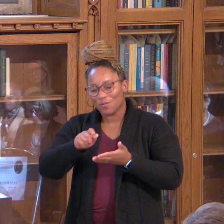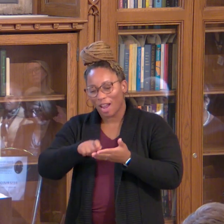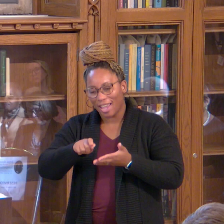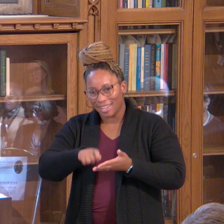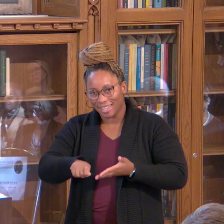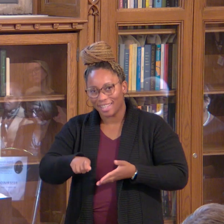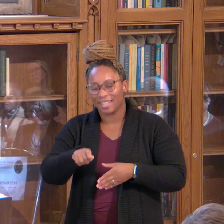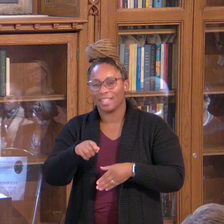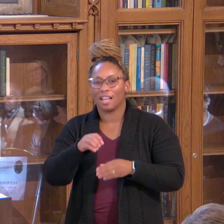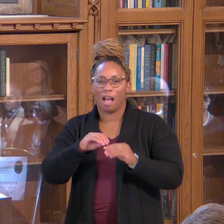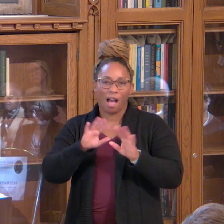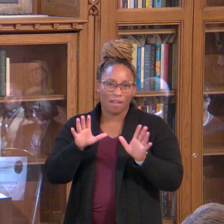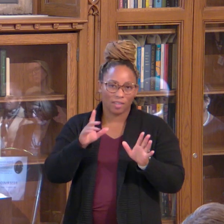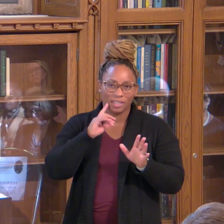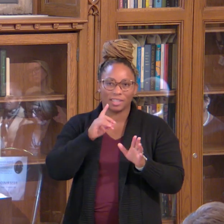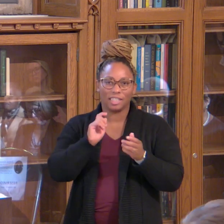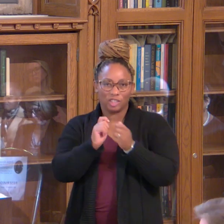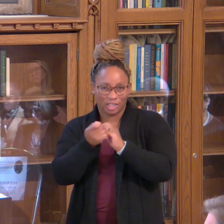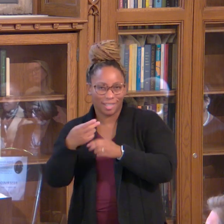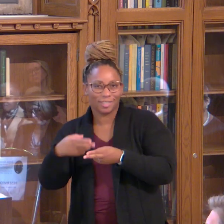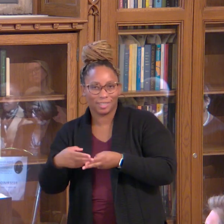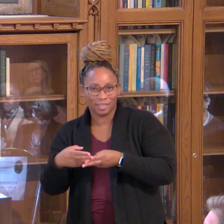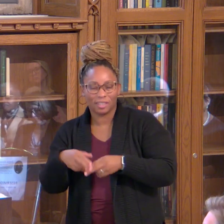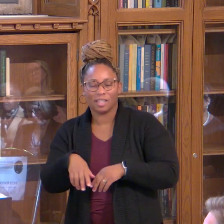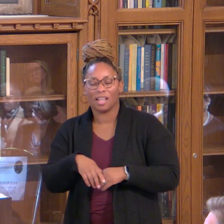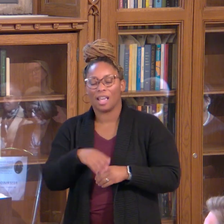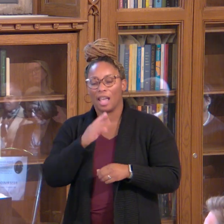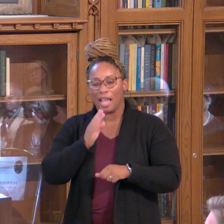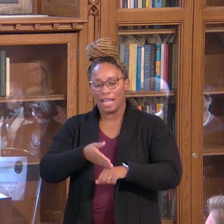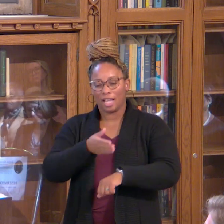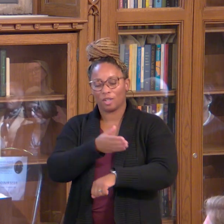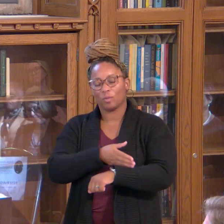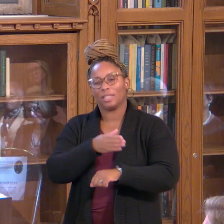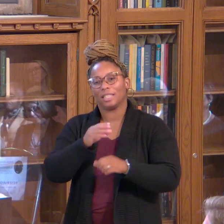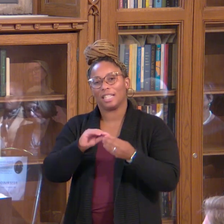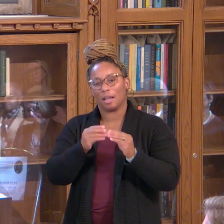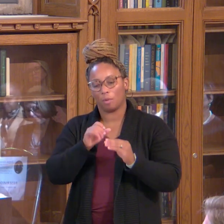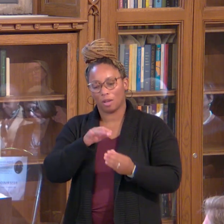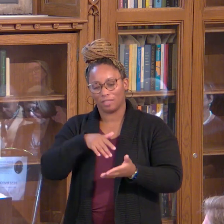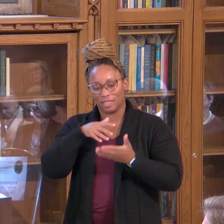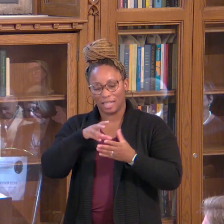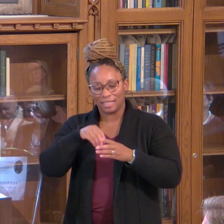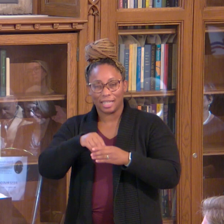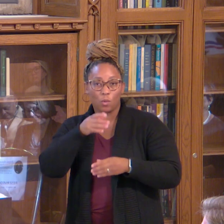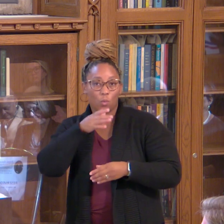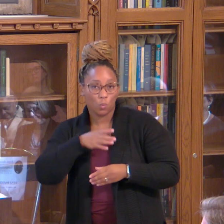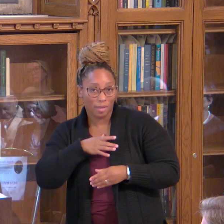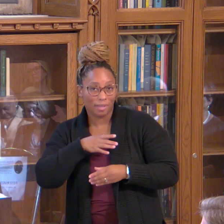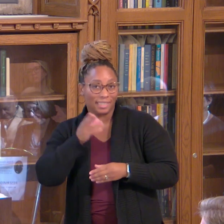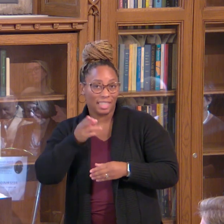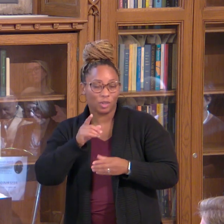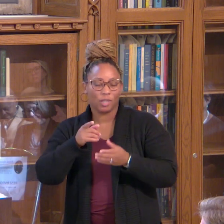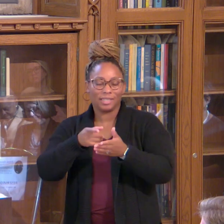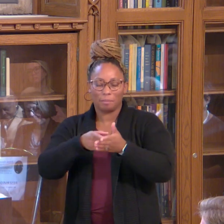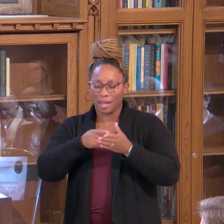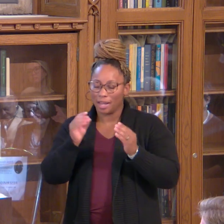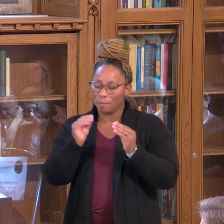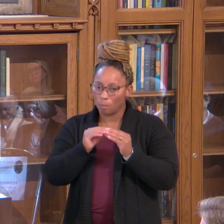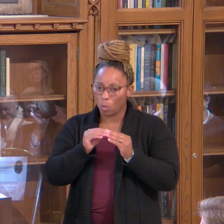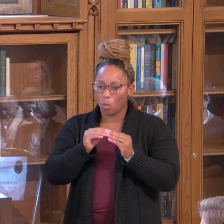portions obviously the name change the increasing number of study in women's history demanded more coverage of